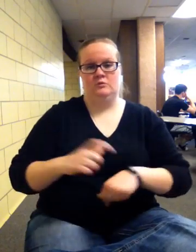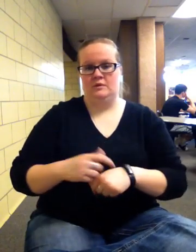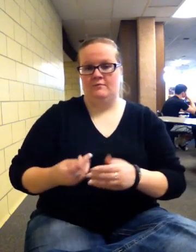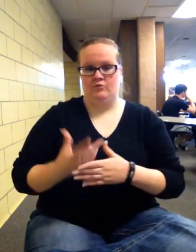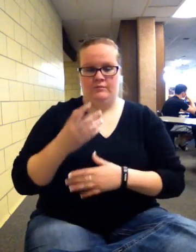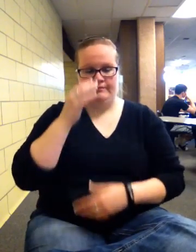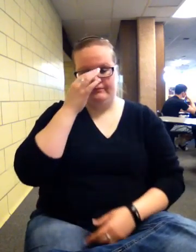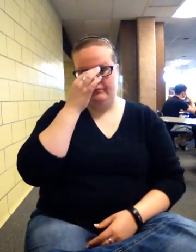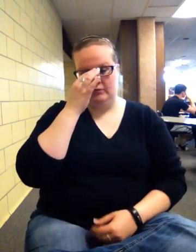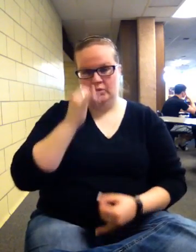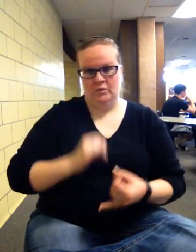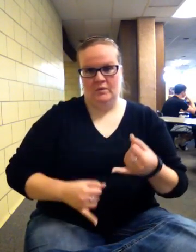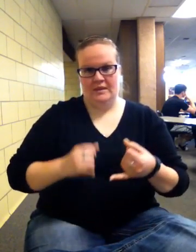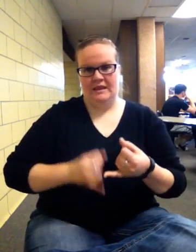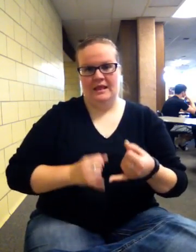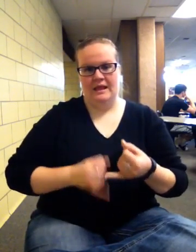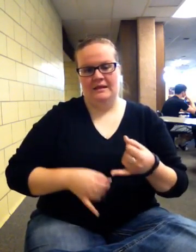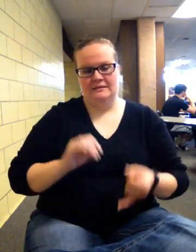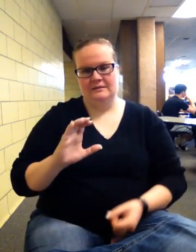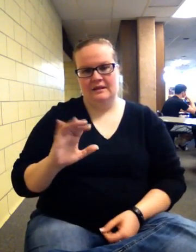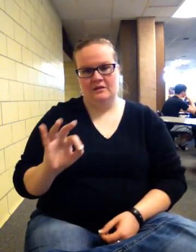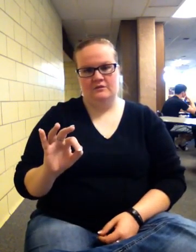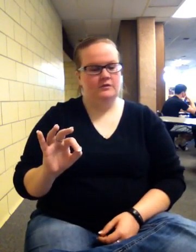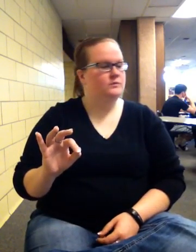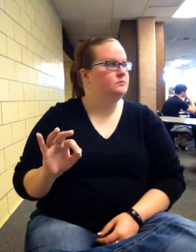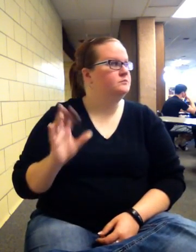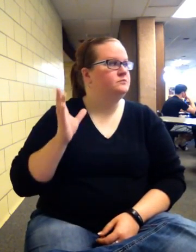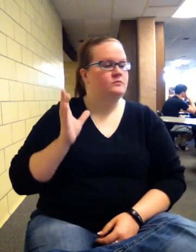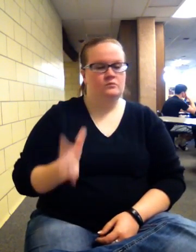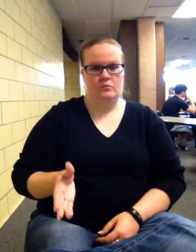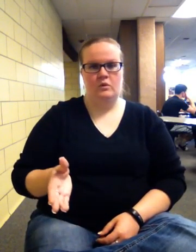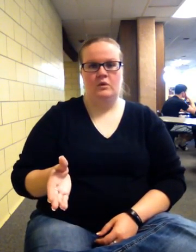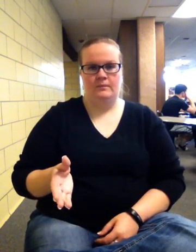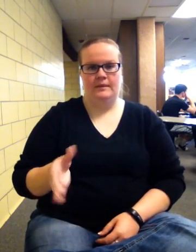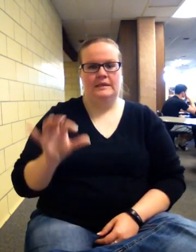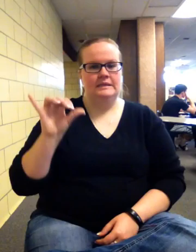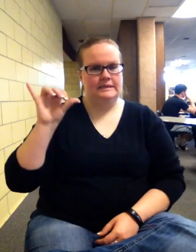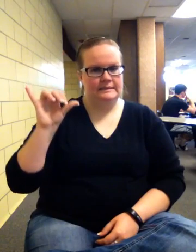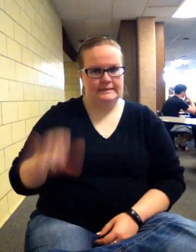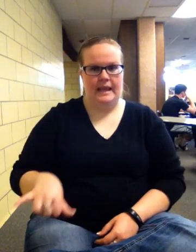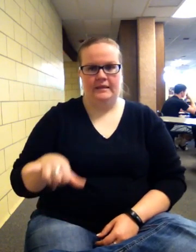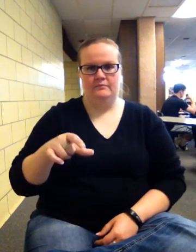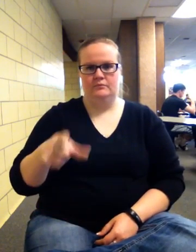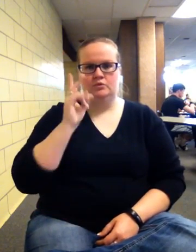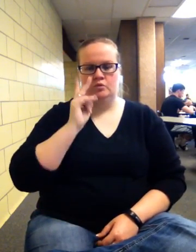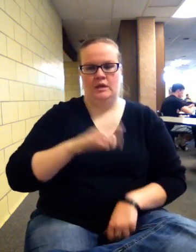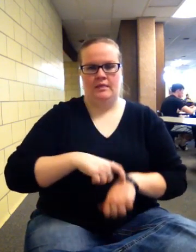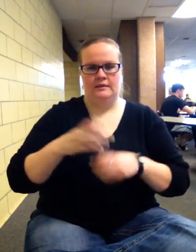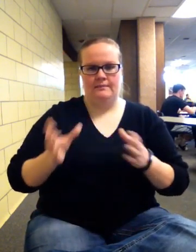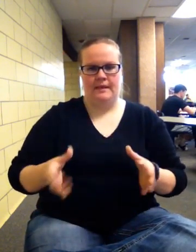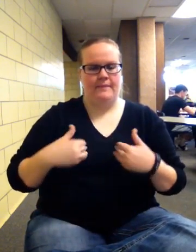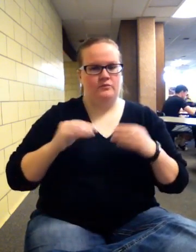last cash flow will be the same as you see on the timeline. It has no time to grow.